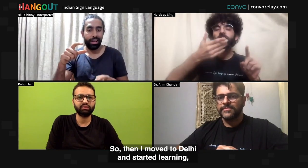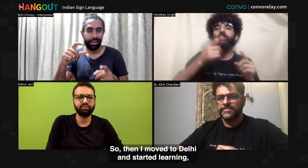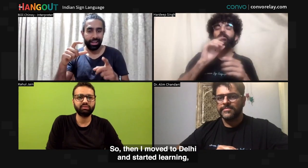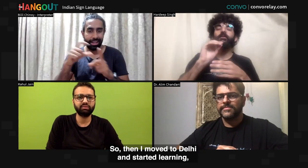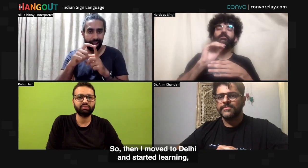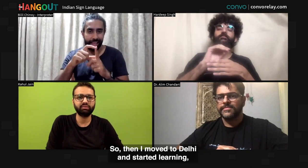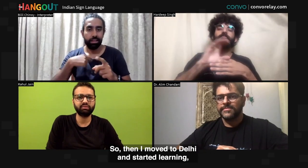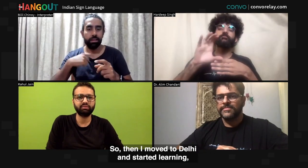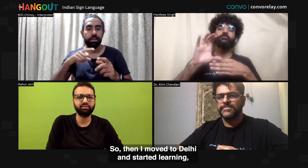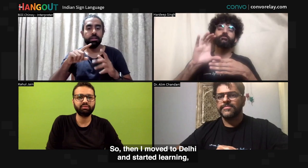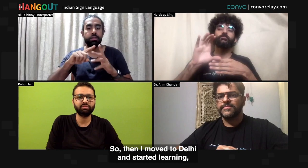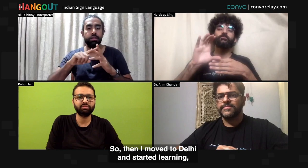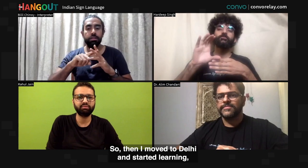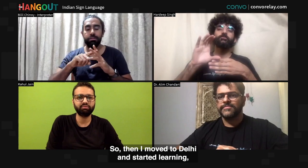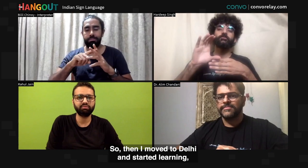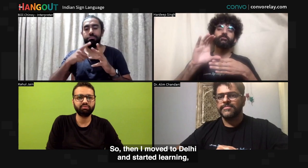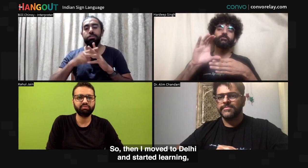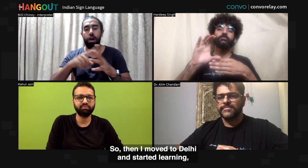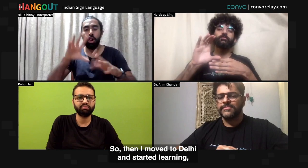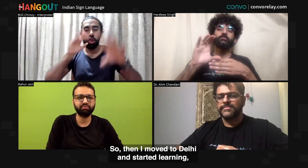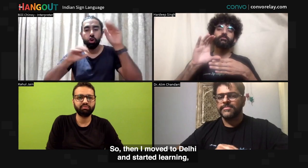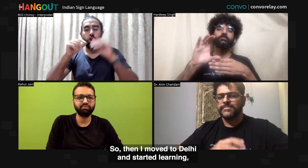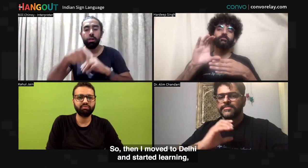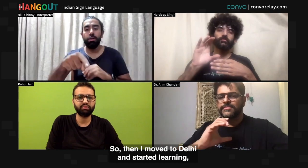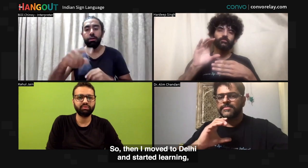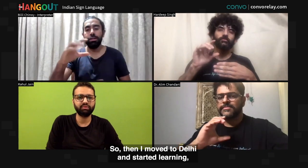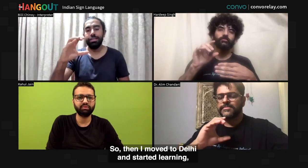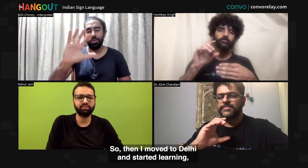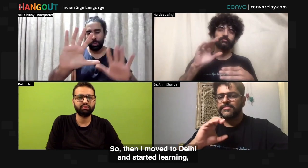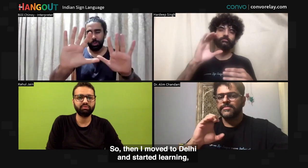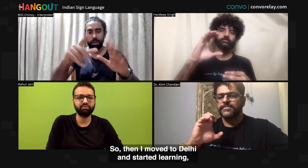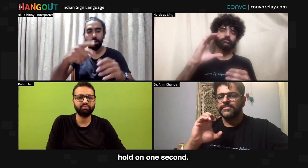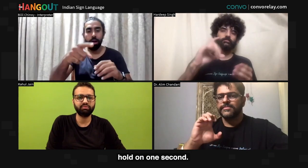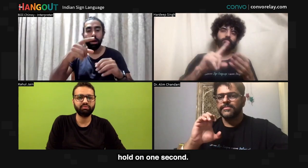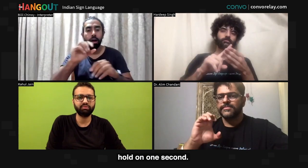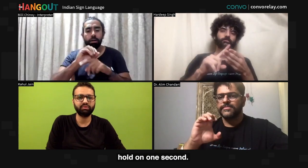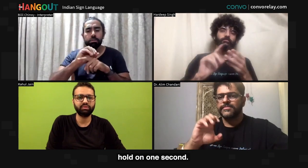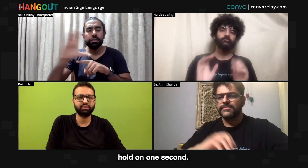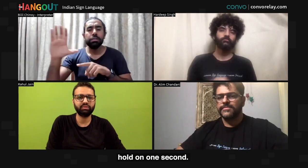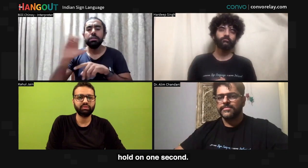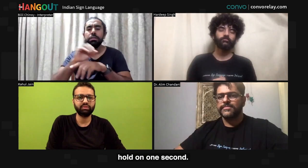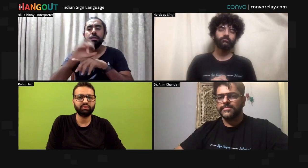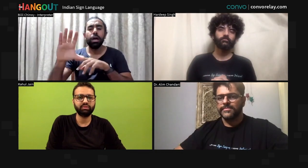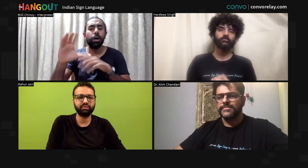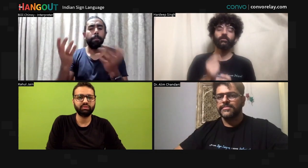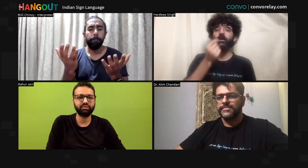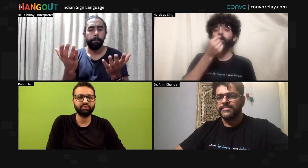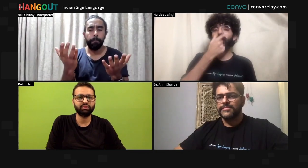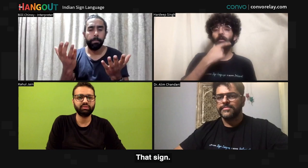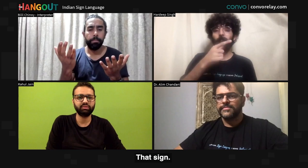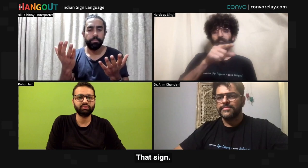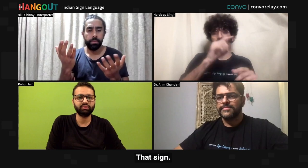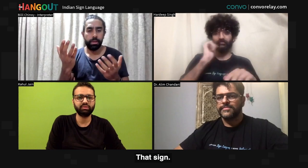Delhi and started learning, hold on, hold on one second, that sign.